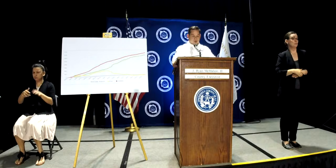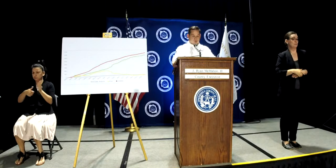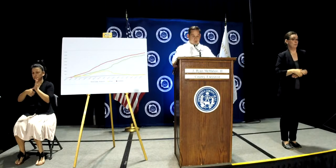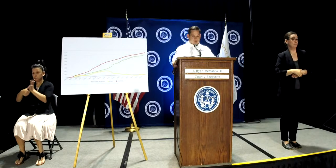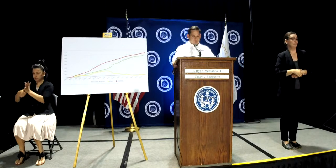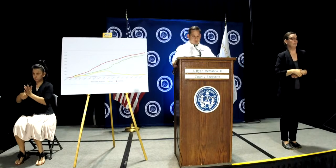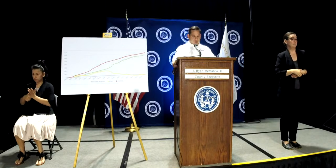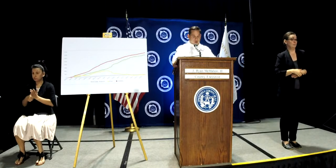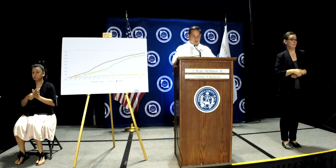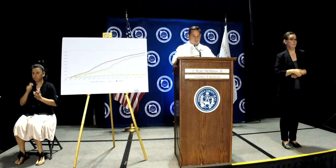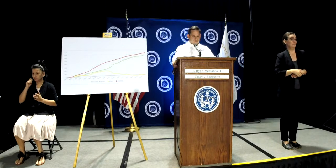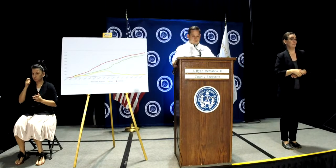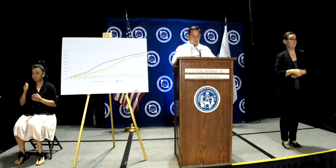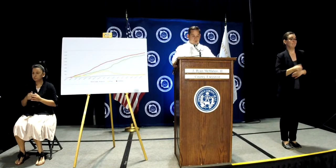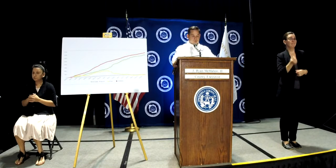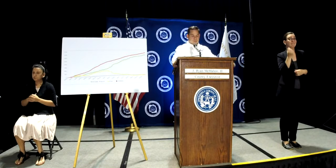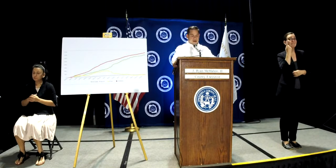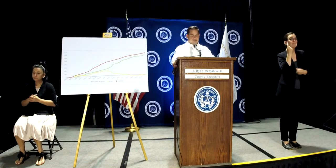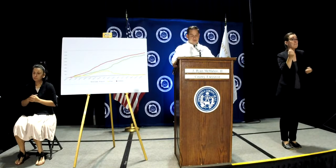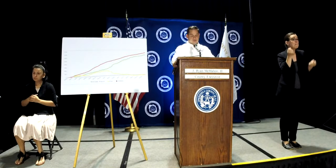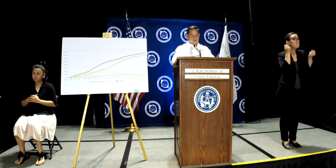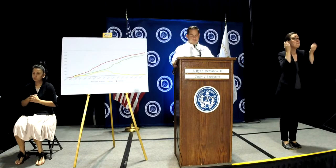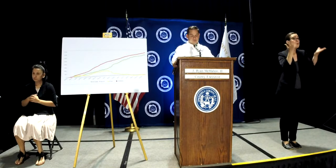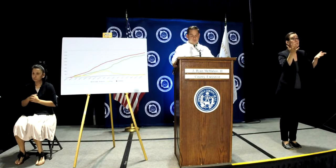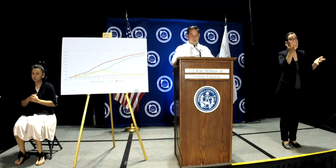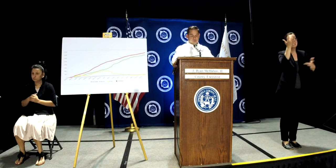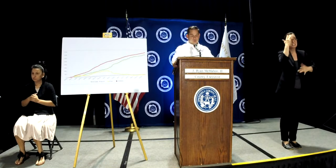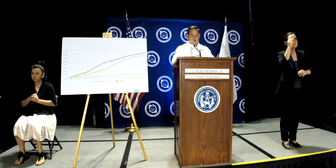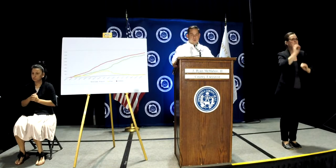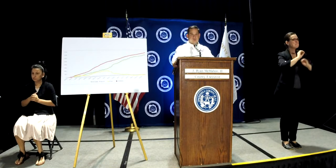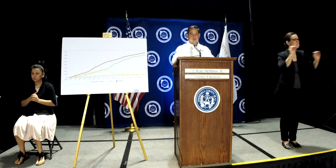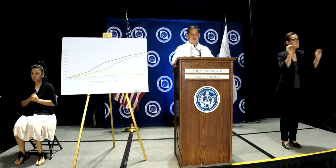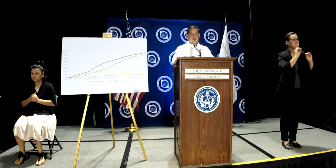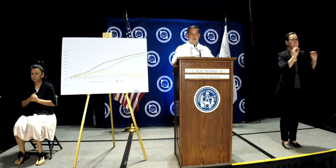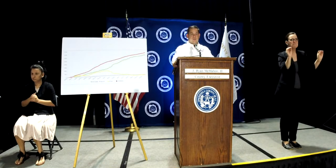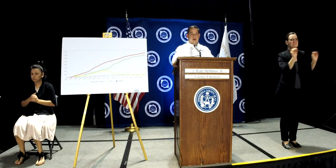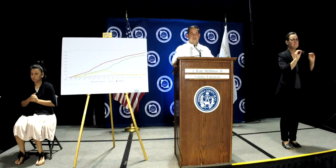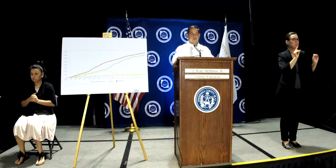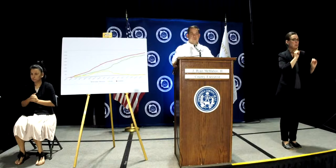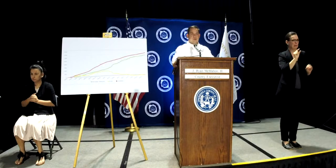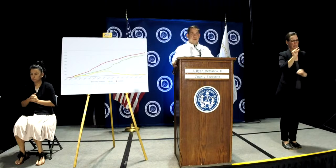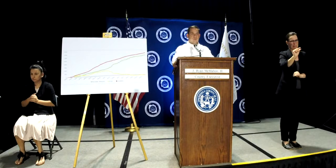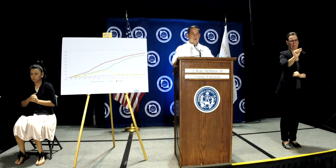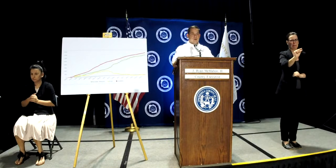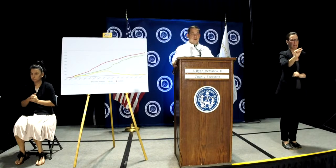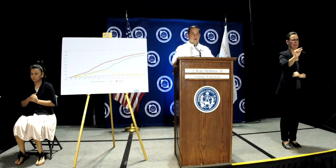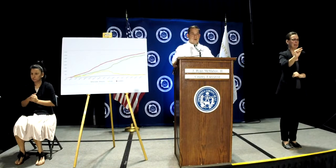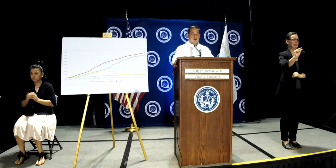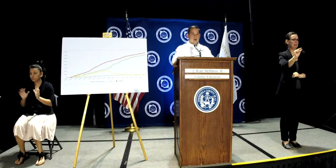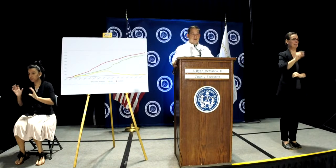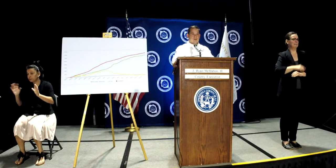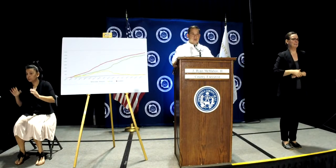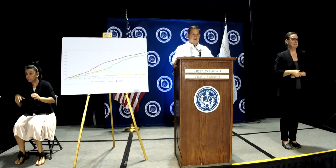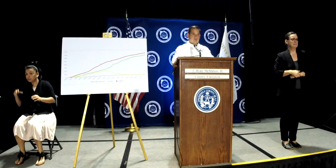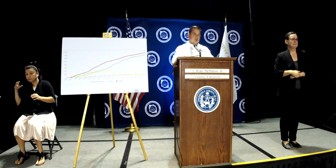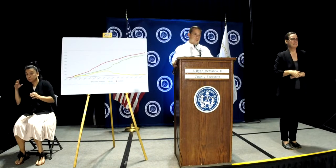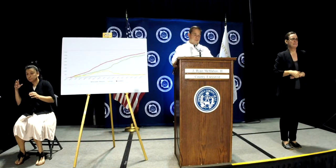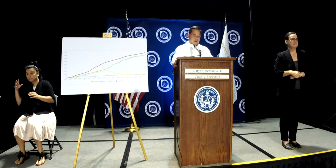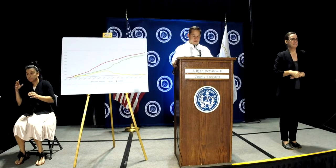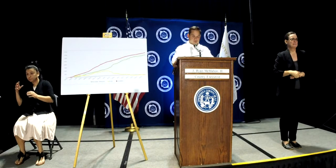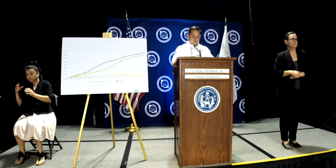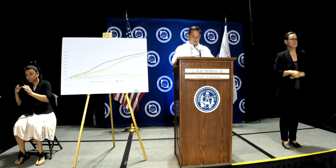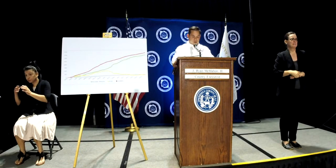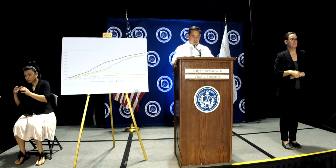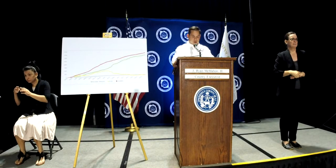way down. The positives do go into, the positives become, out of the saliva, become